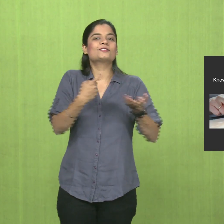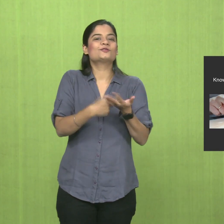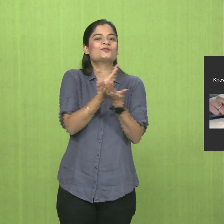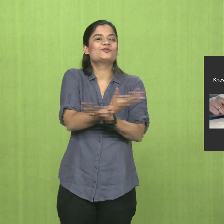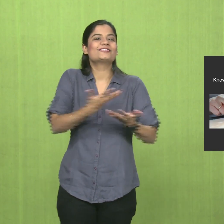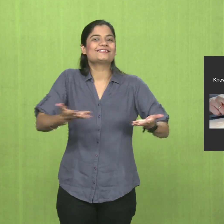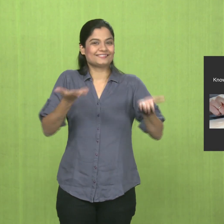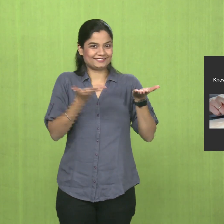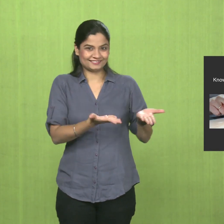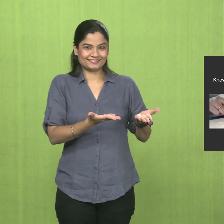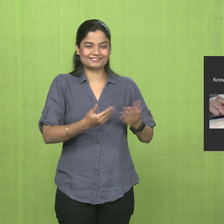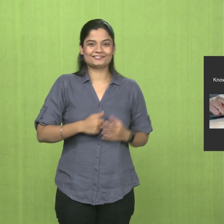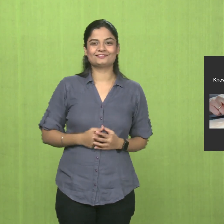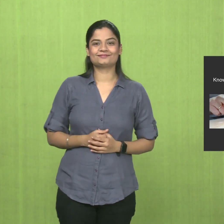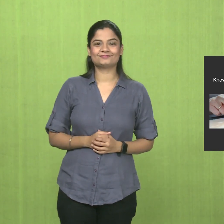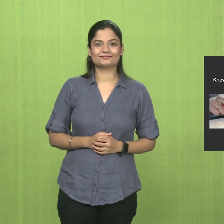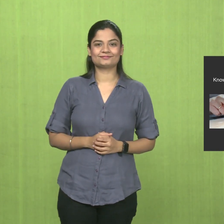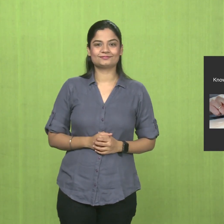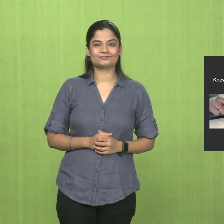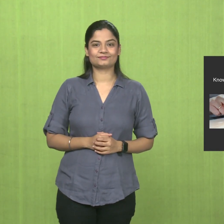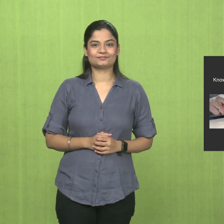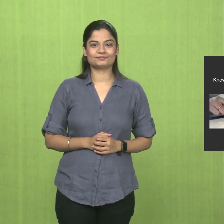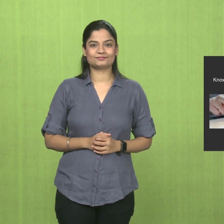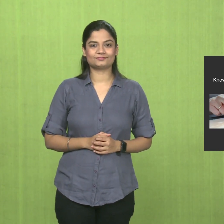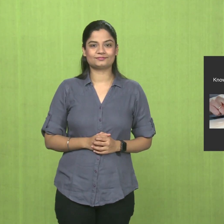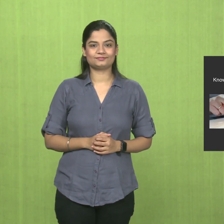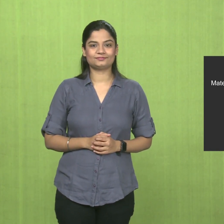managers these days want to hire people who are skilled as a resource for their companies.